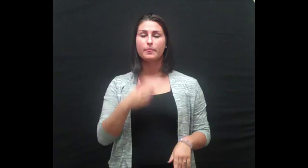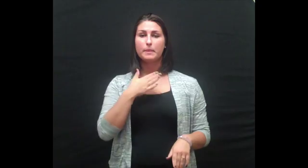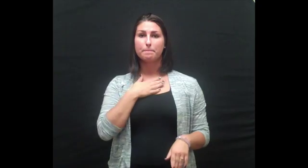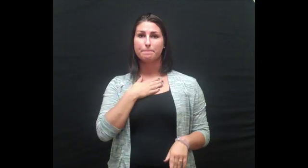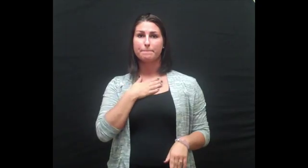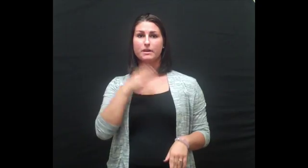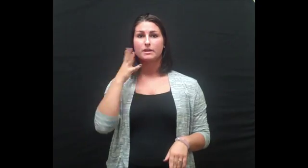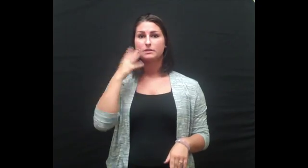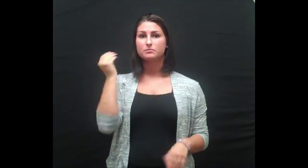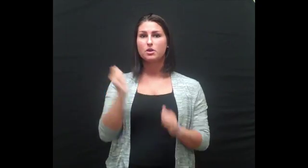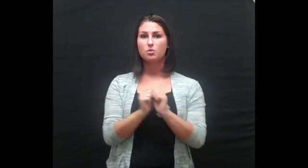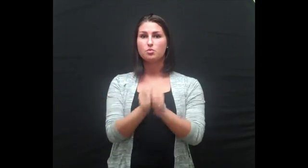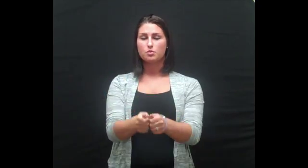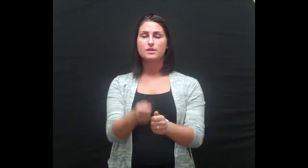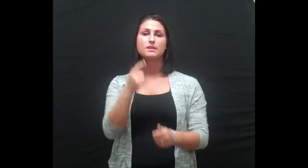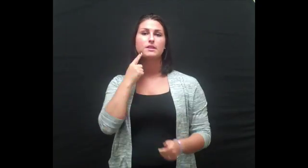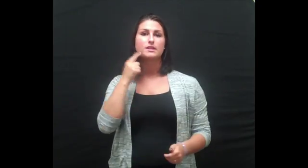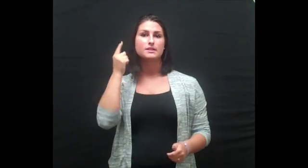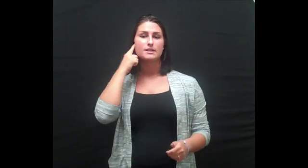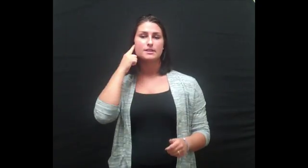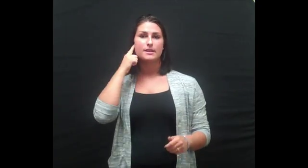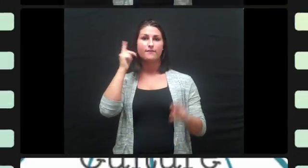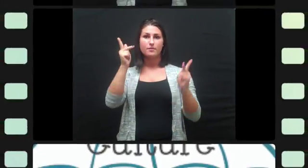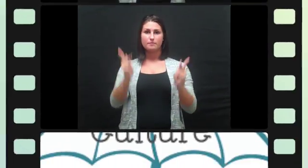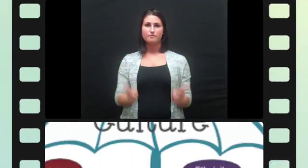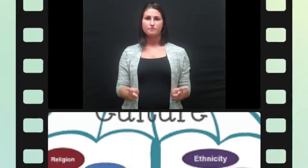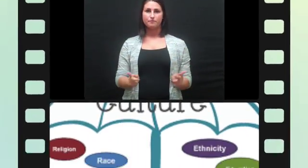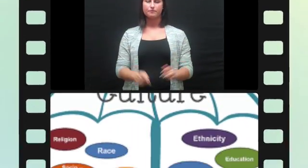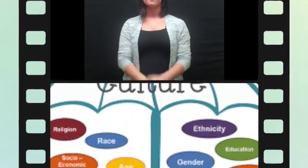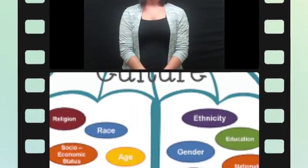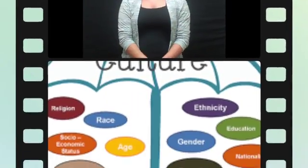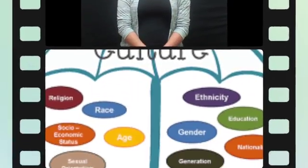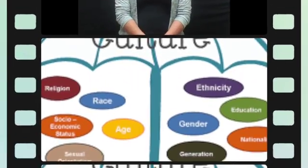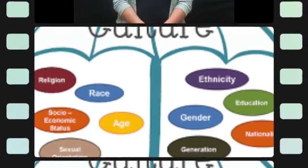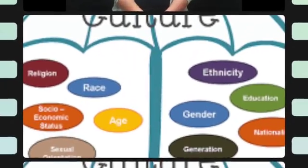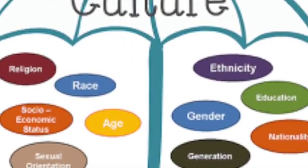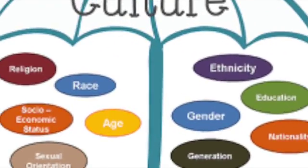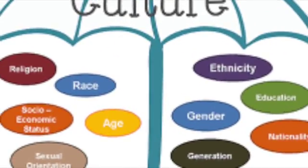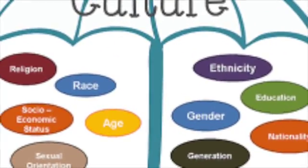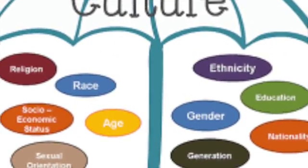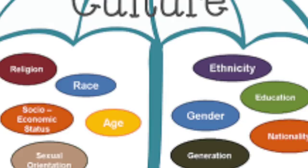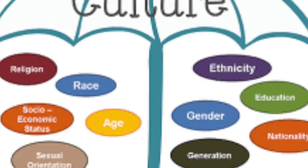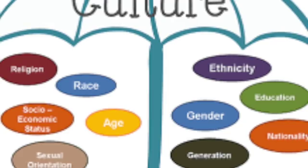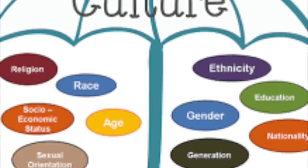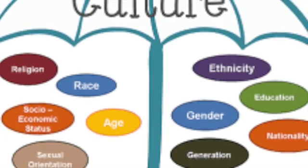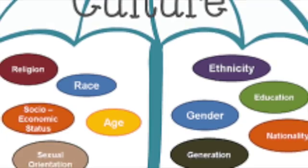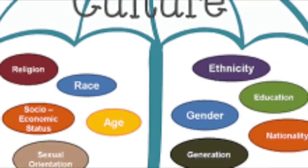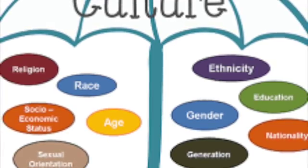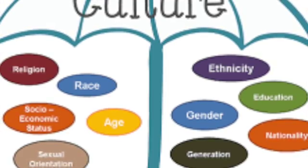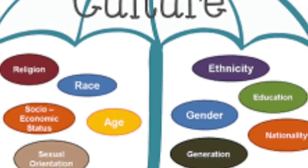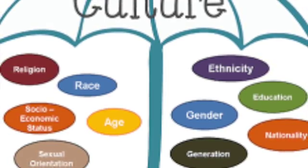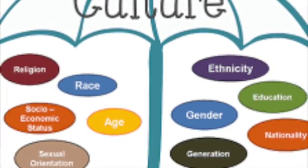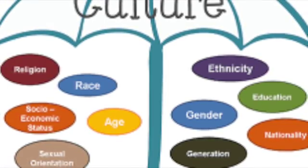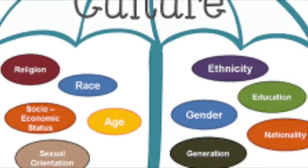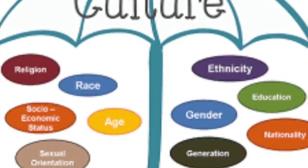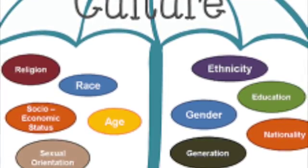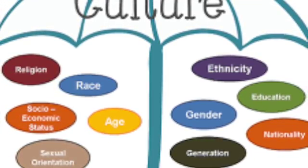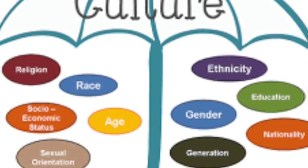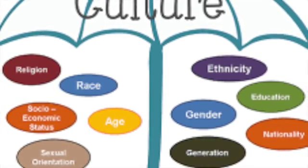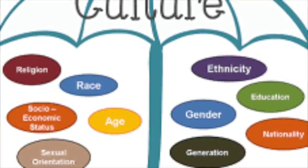was in high school. I now have a greater appreciation for those from various cultural backgrounds. I also